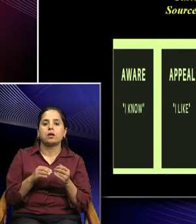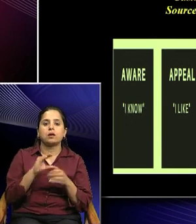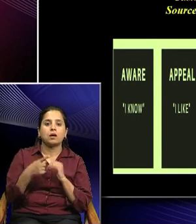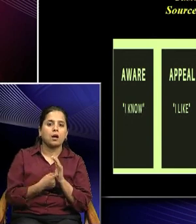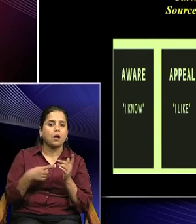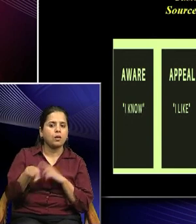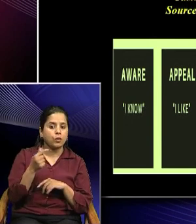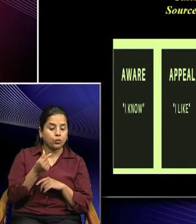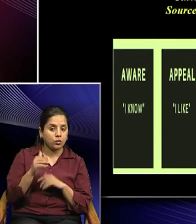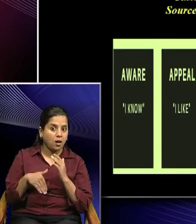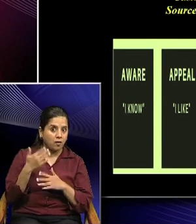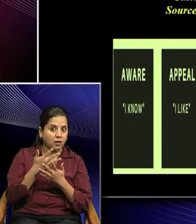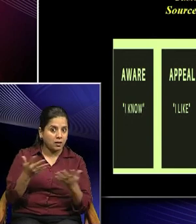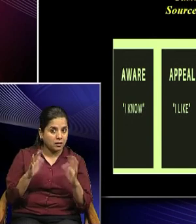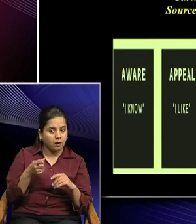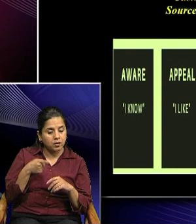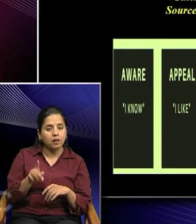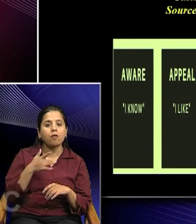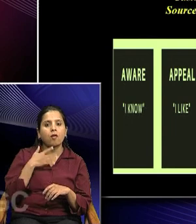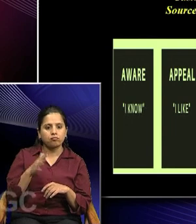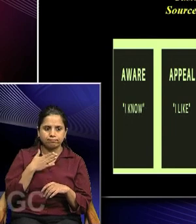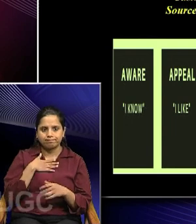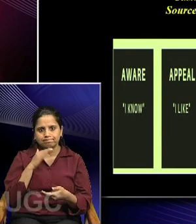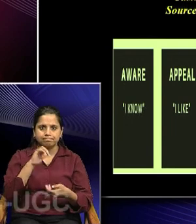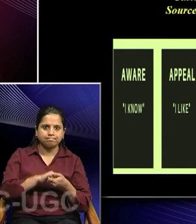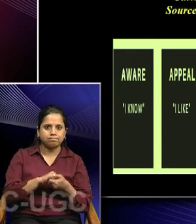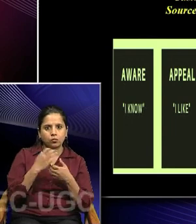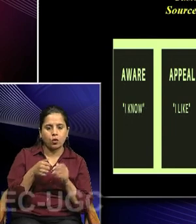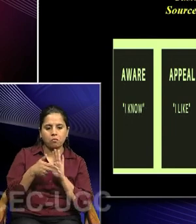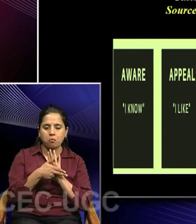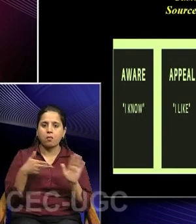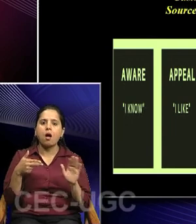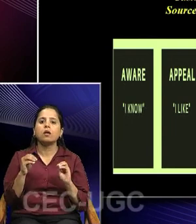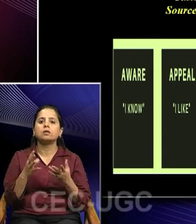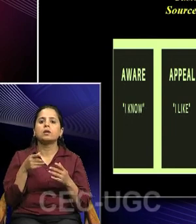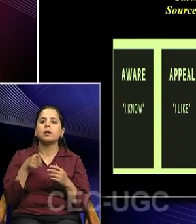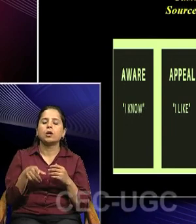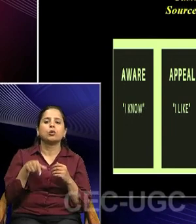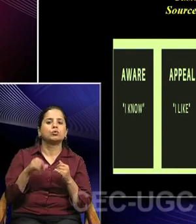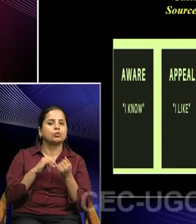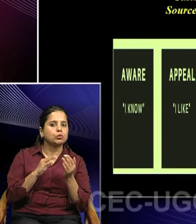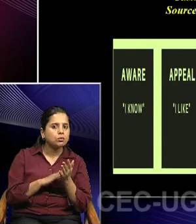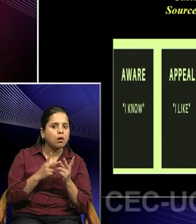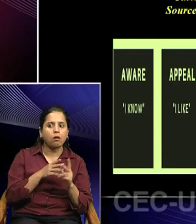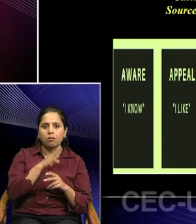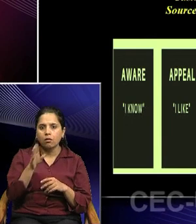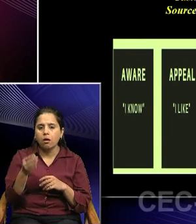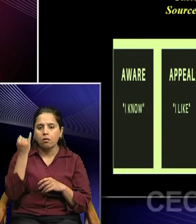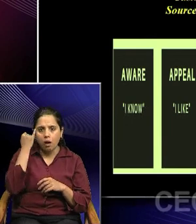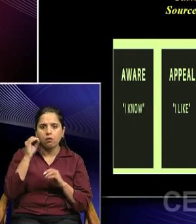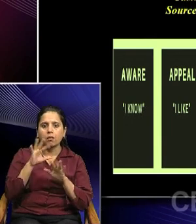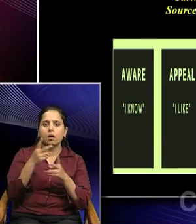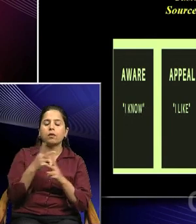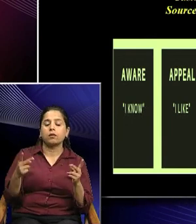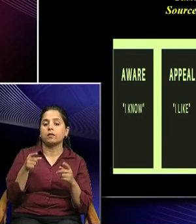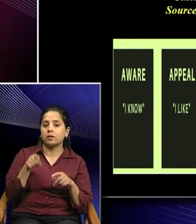after using the product, they themselves become the affiliate of a brand, and they go in the social media, they float this idea, and in